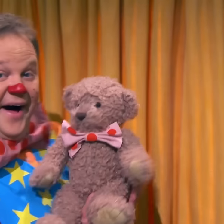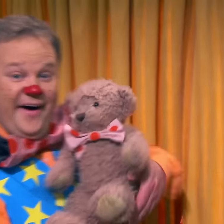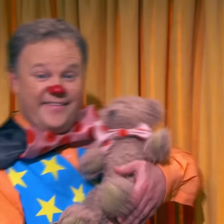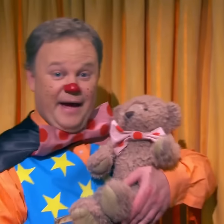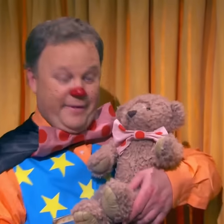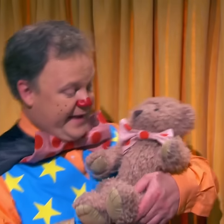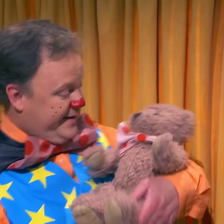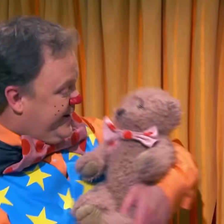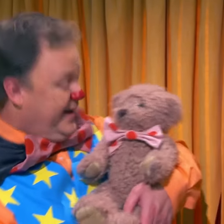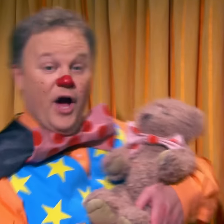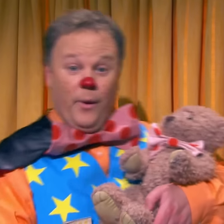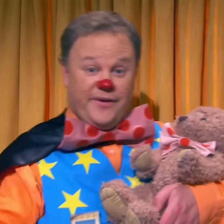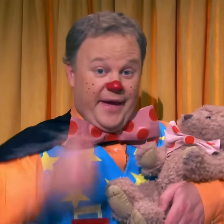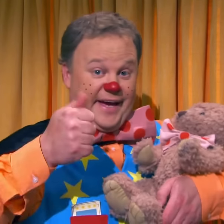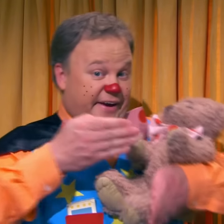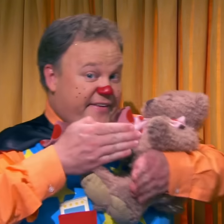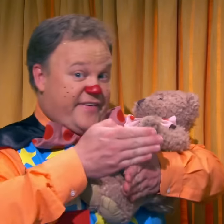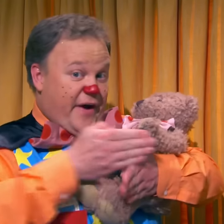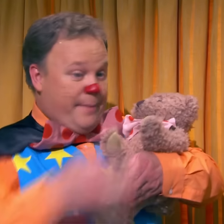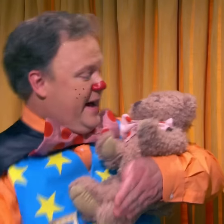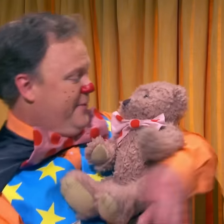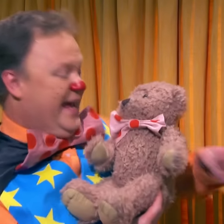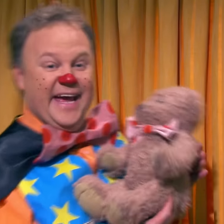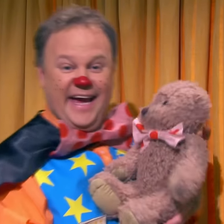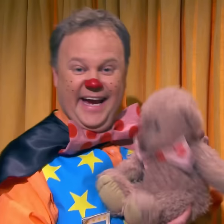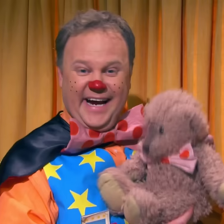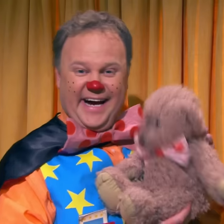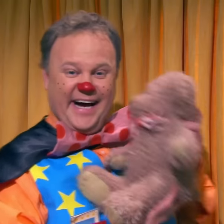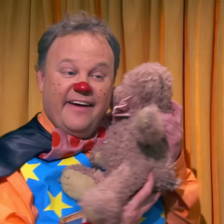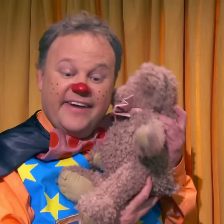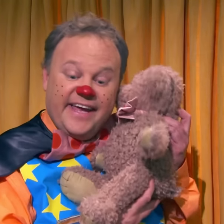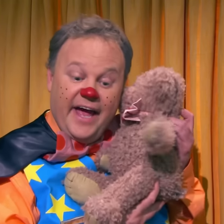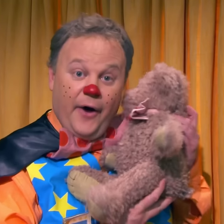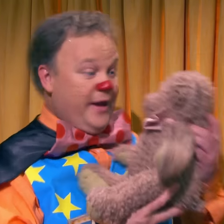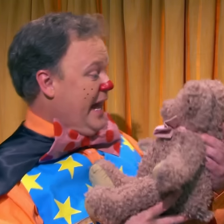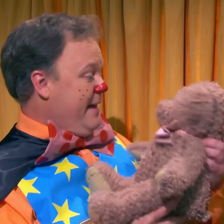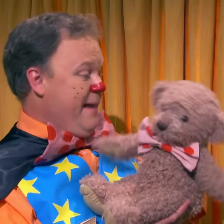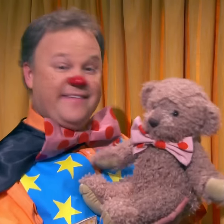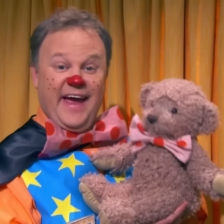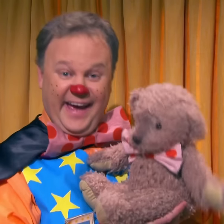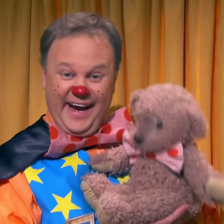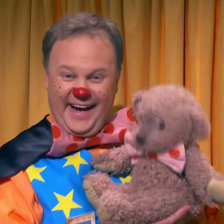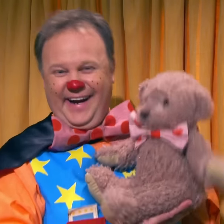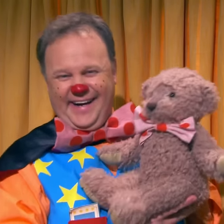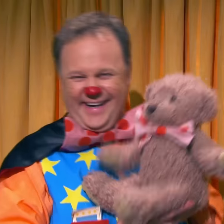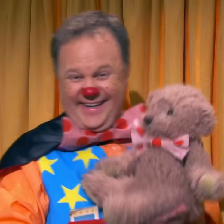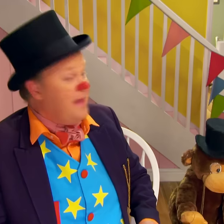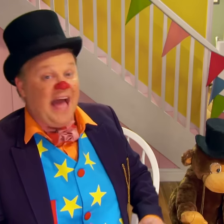Oh, Tumbled, we're doing a good job, aren't we? Well, you like my magic? Oh, I